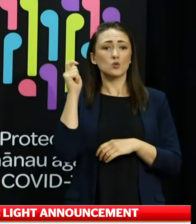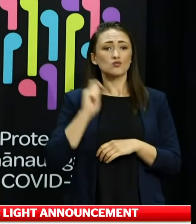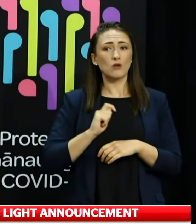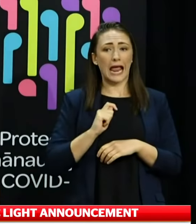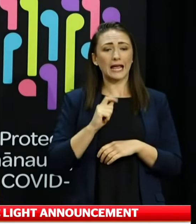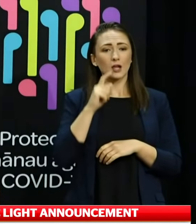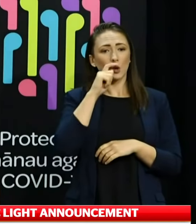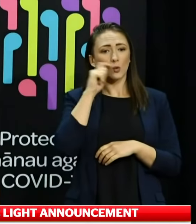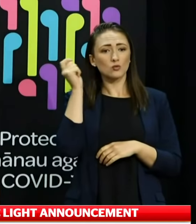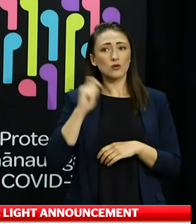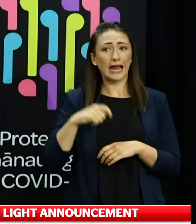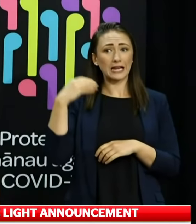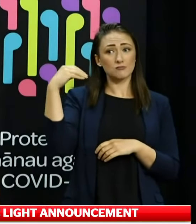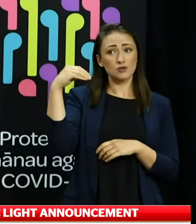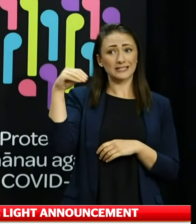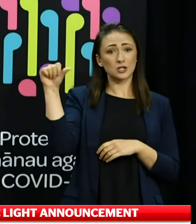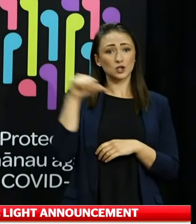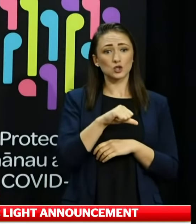I think